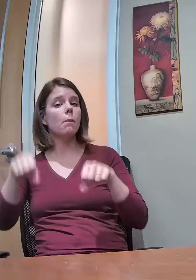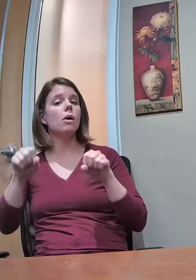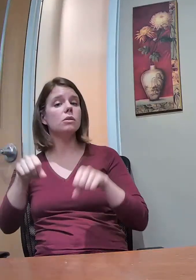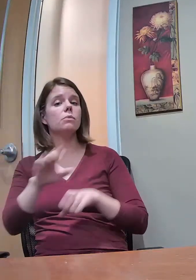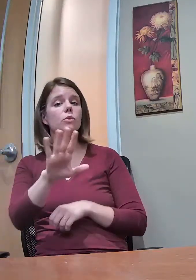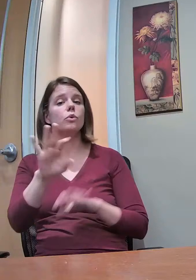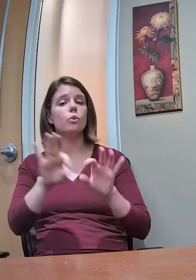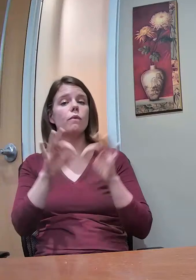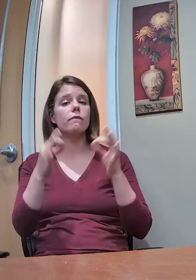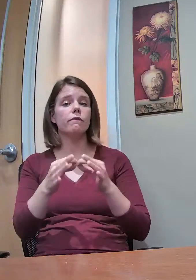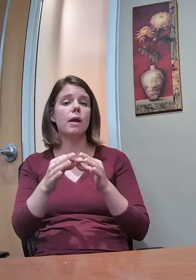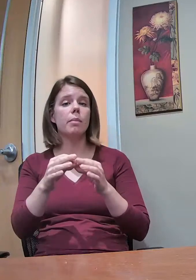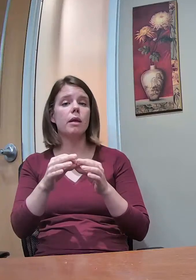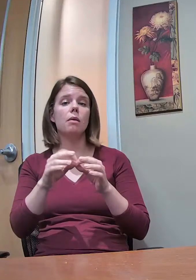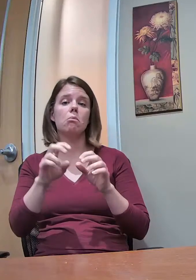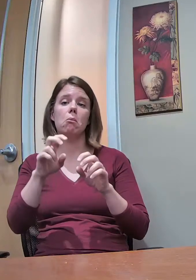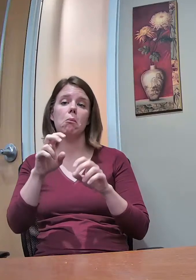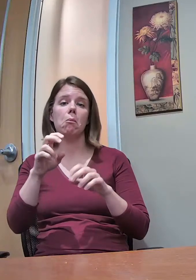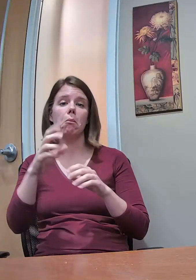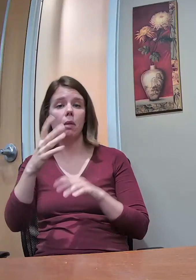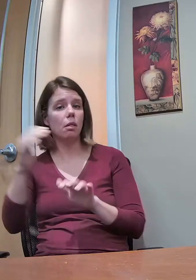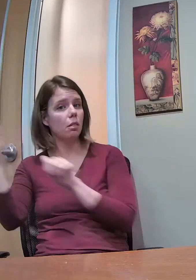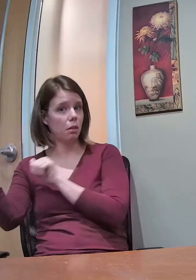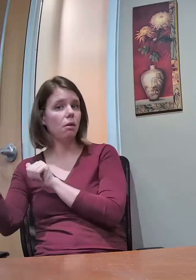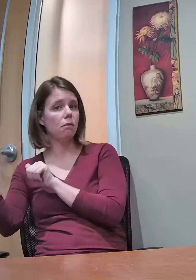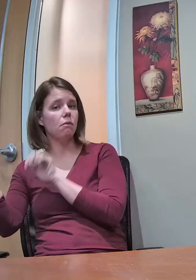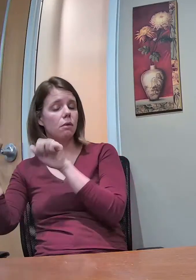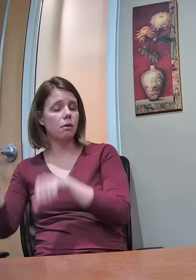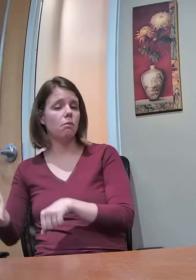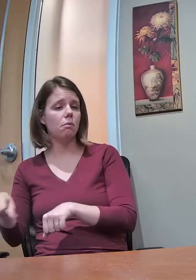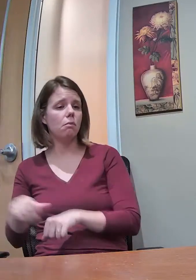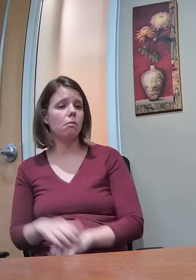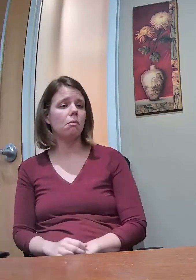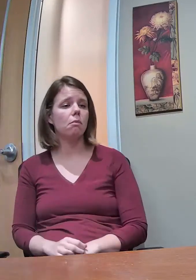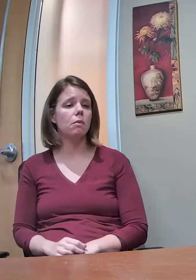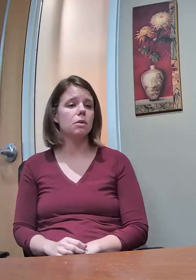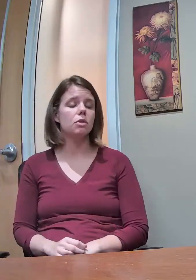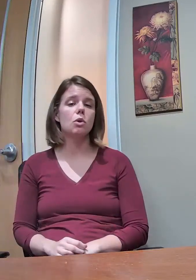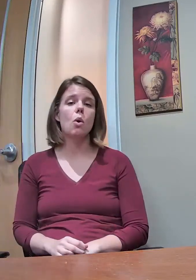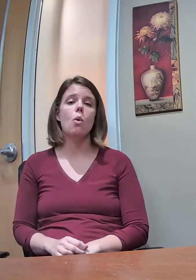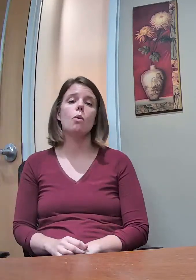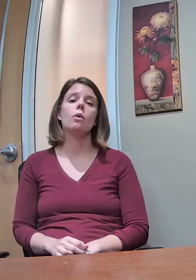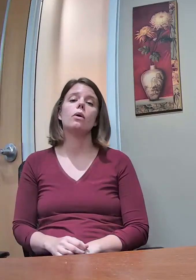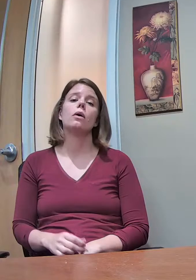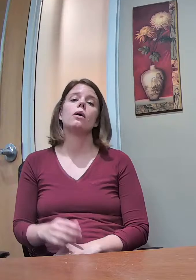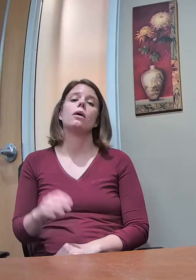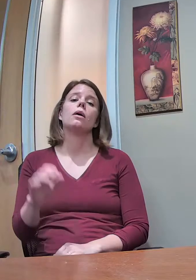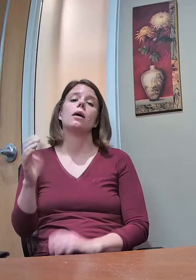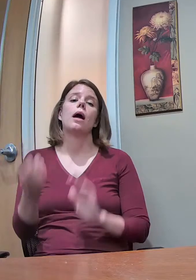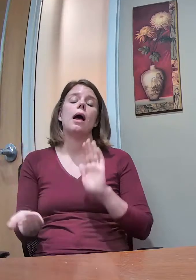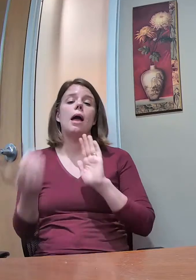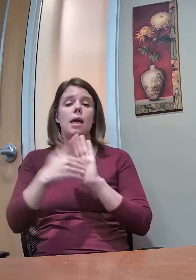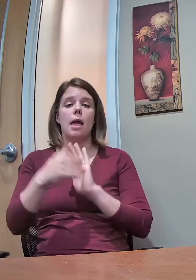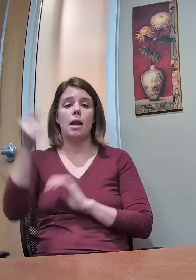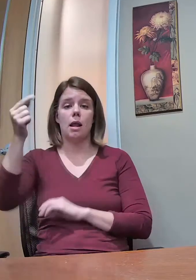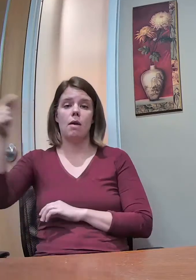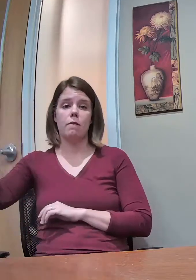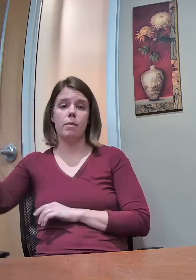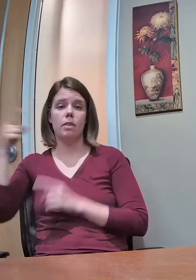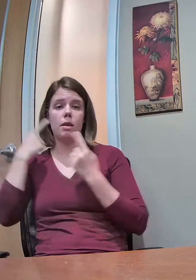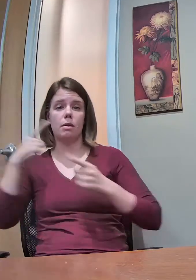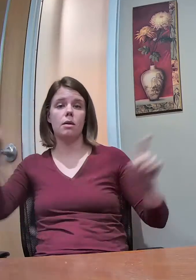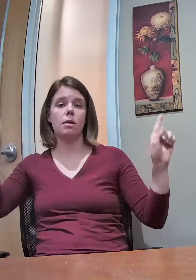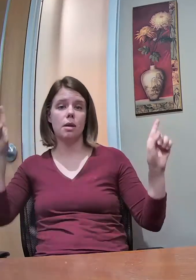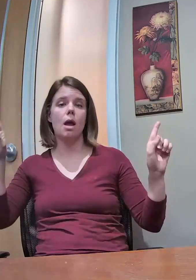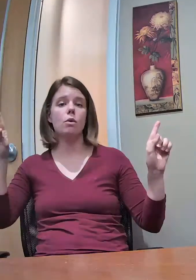current COVID-19 trends, the government has announced step 1 as of June 11th. And